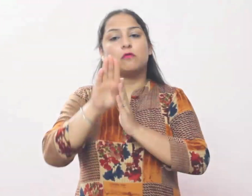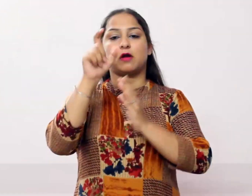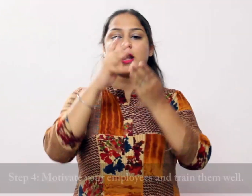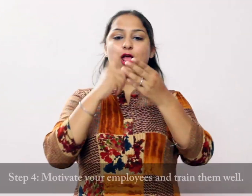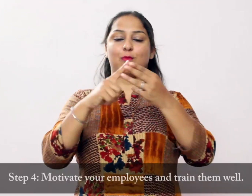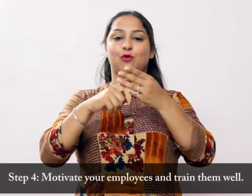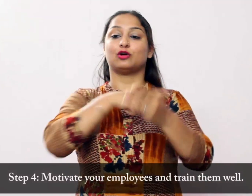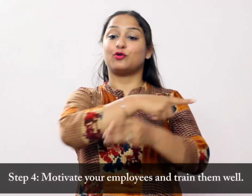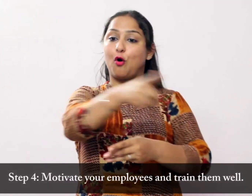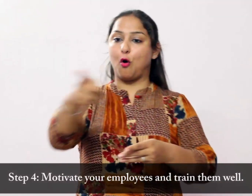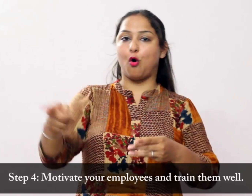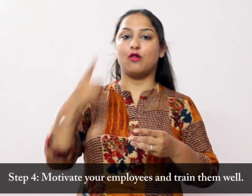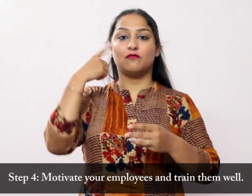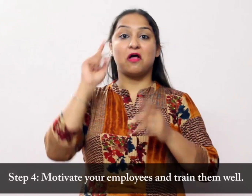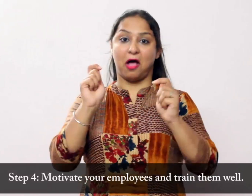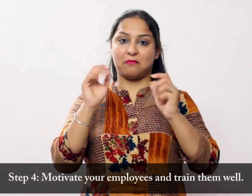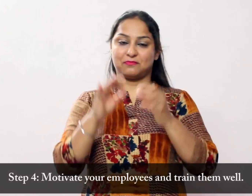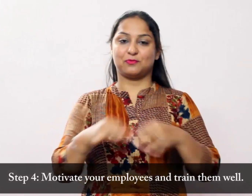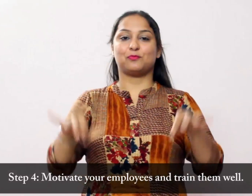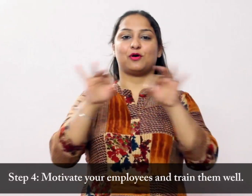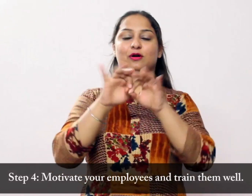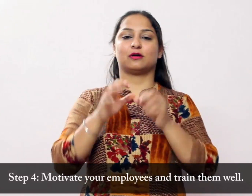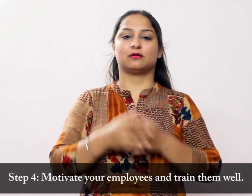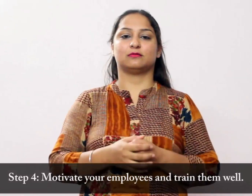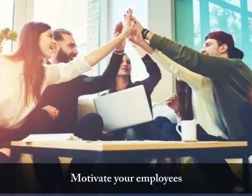Step 4. Motivate your employees and train them well.